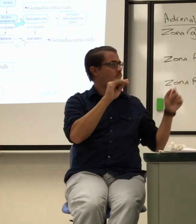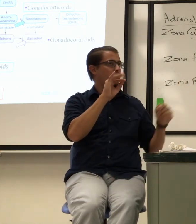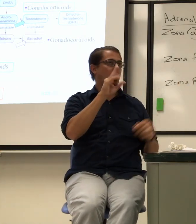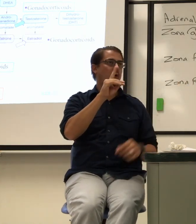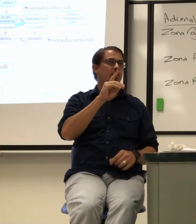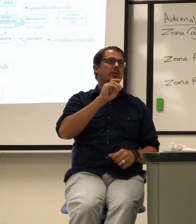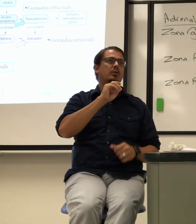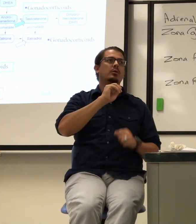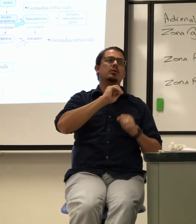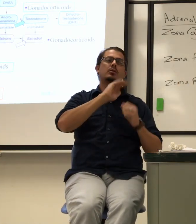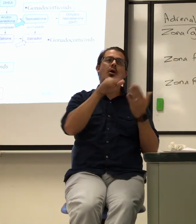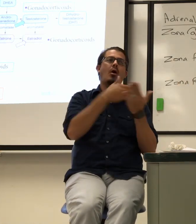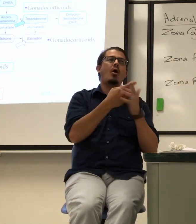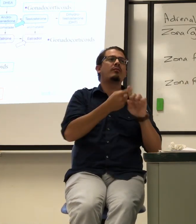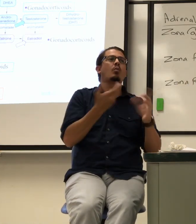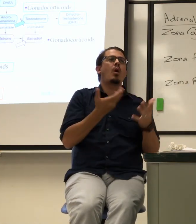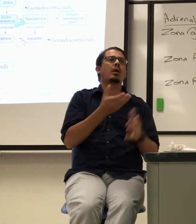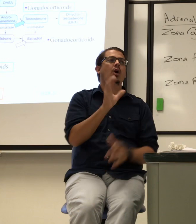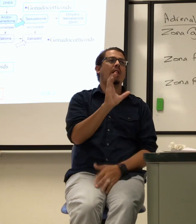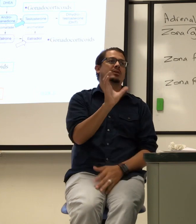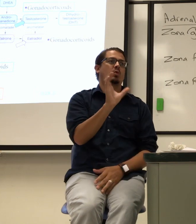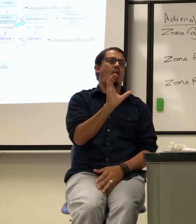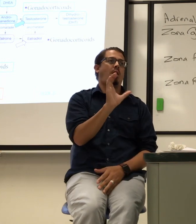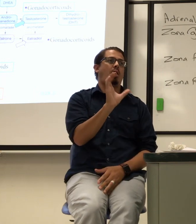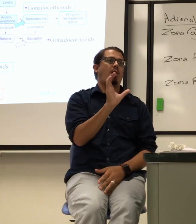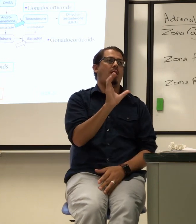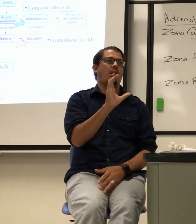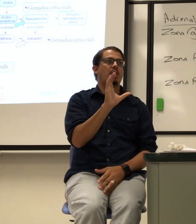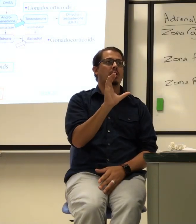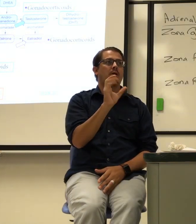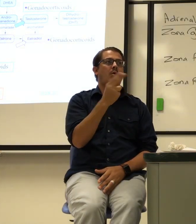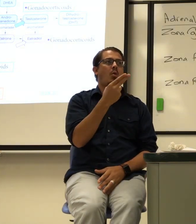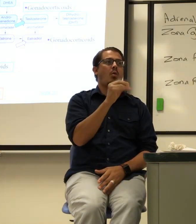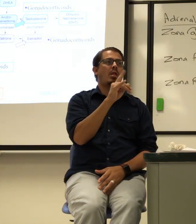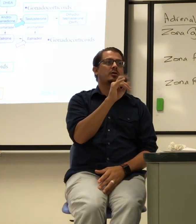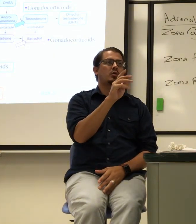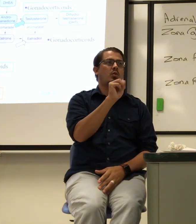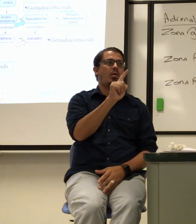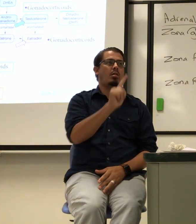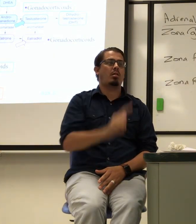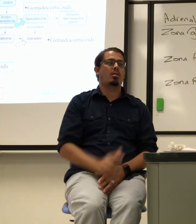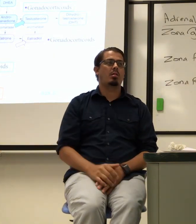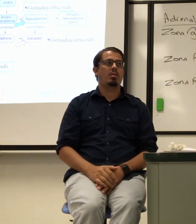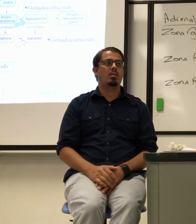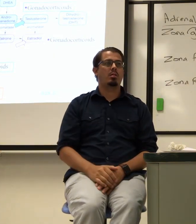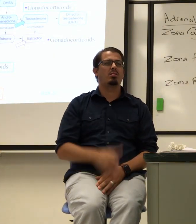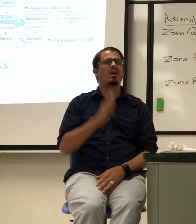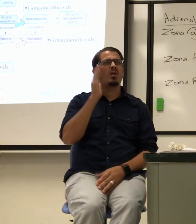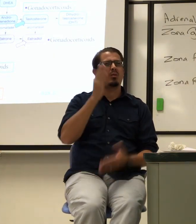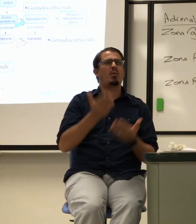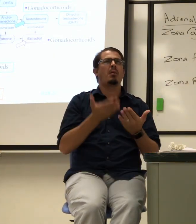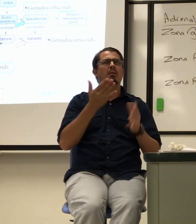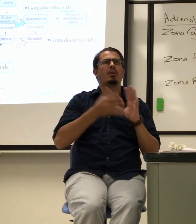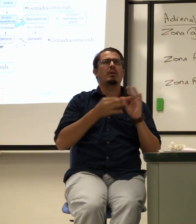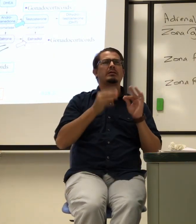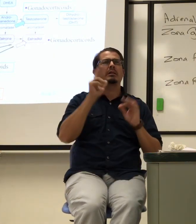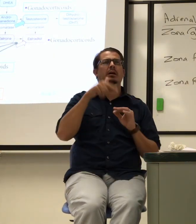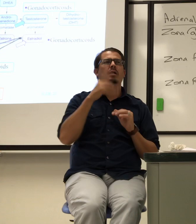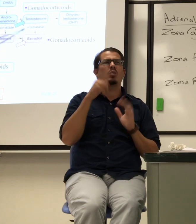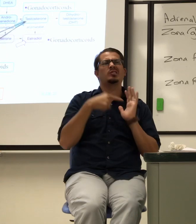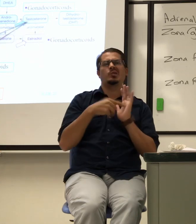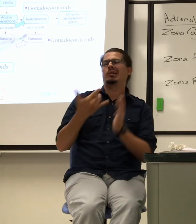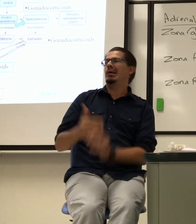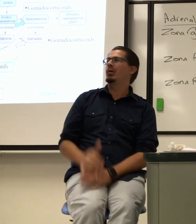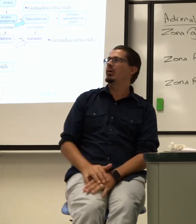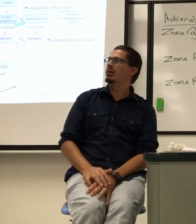they're all derived from cholesterol. Okay? I'll probably mention this later, maybe I should just point it out